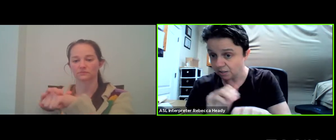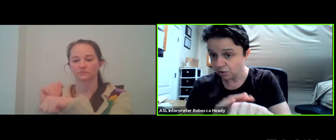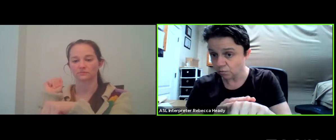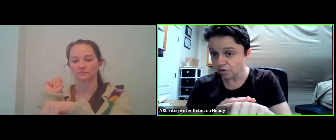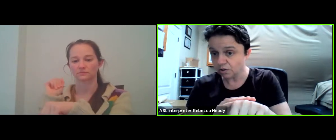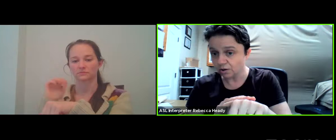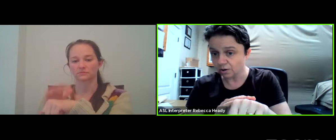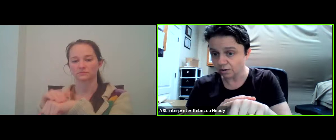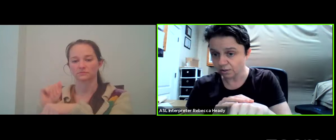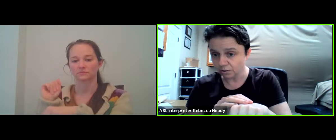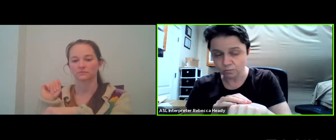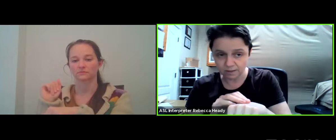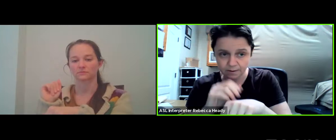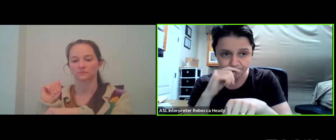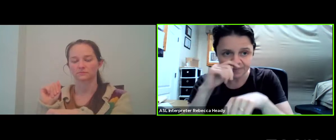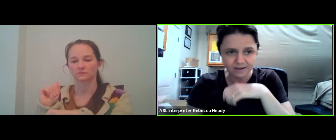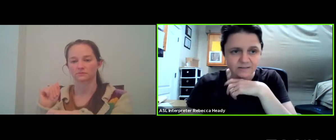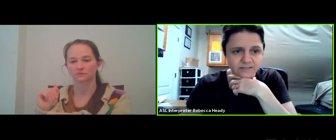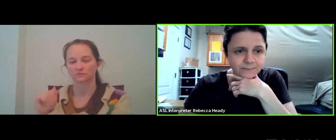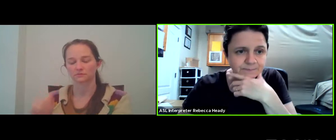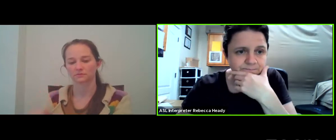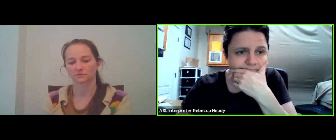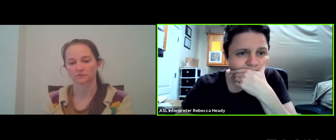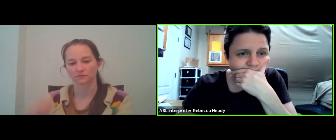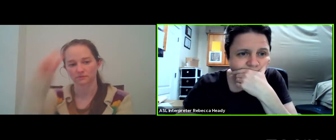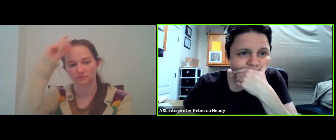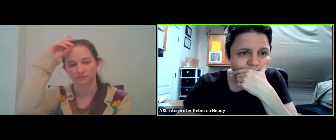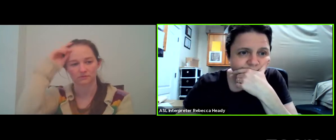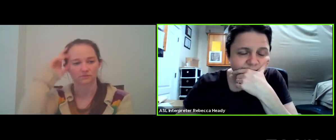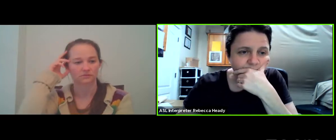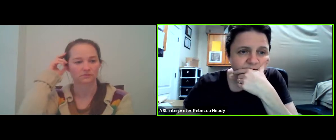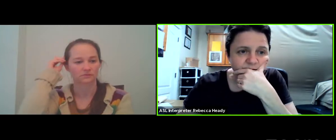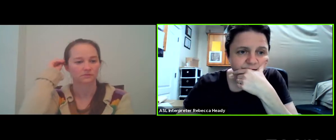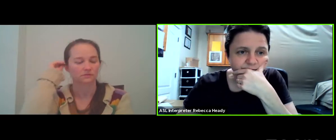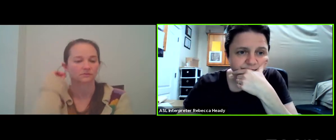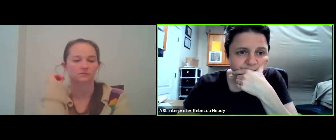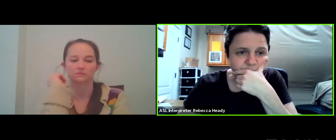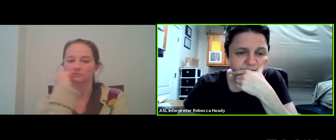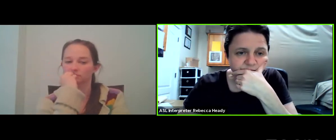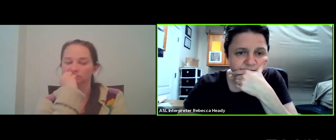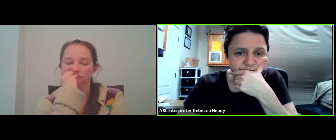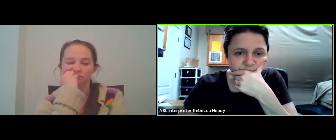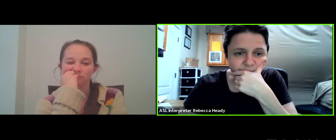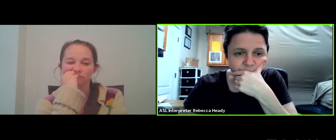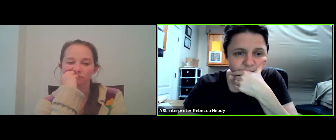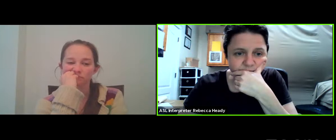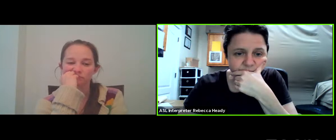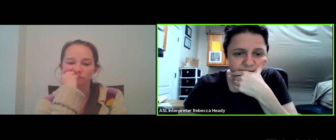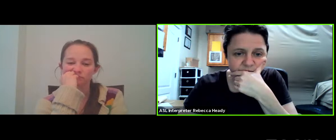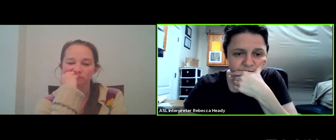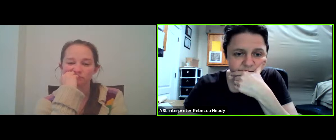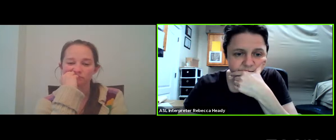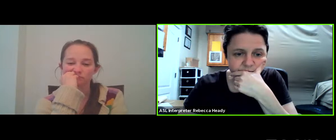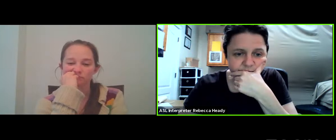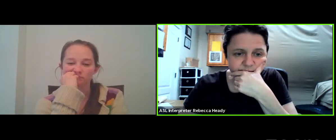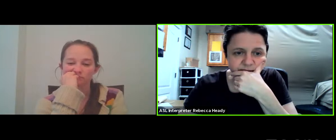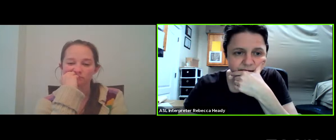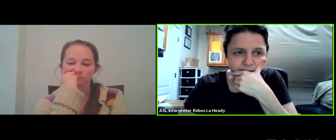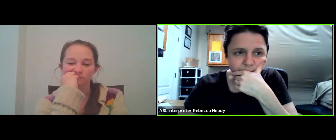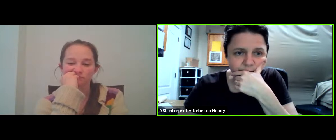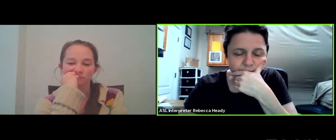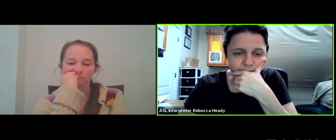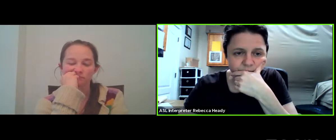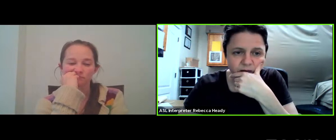somebody. Hang on a second. I'm going to click on this because I want to make sure that